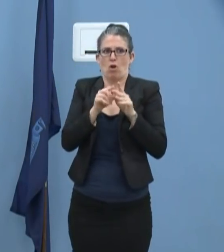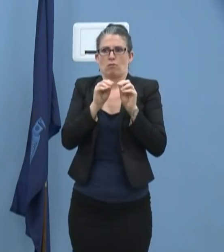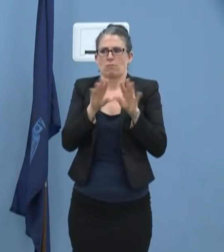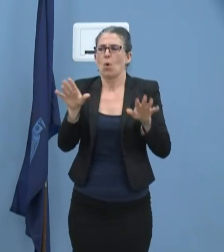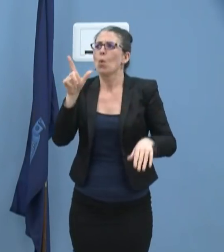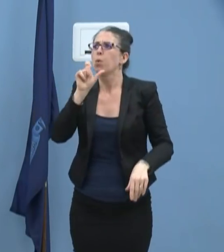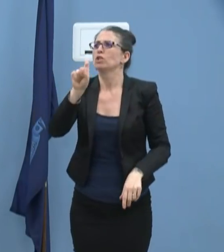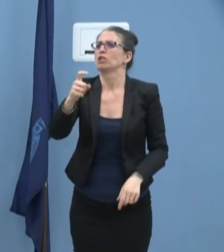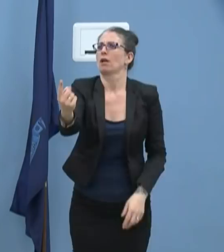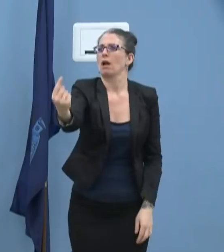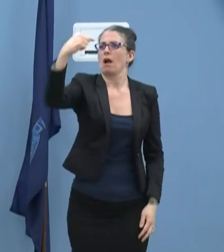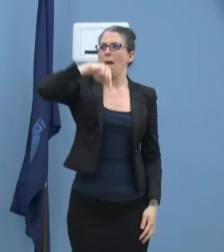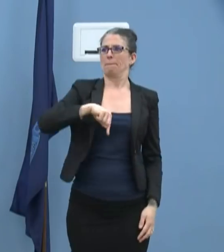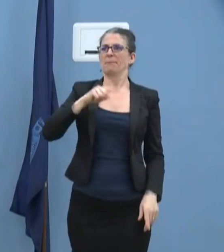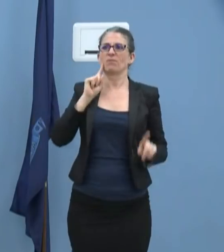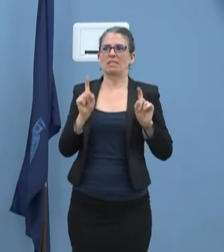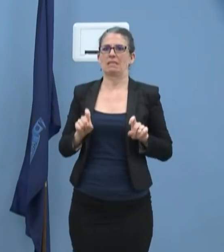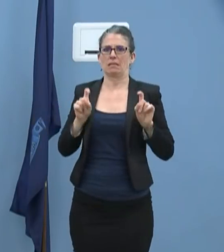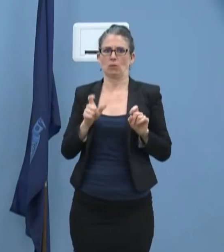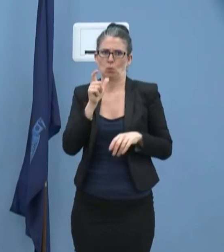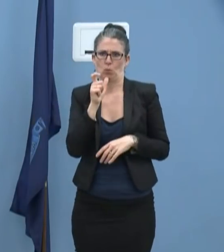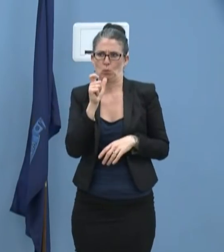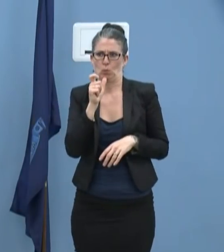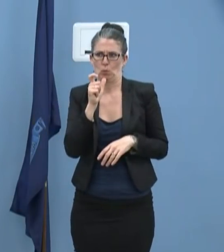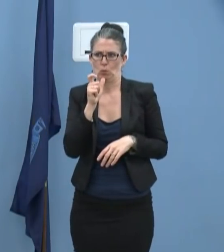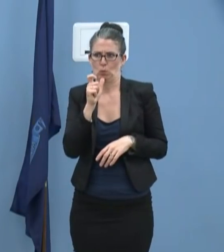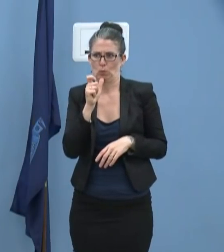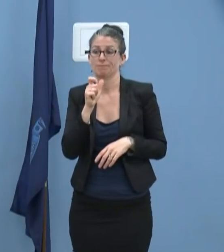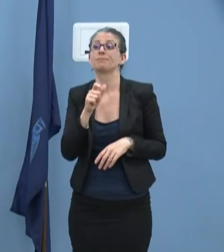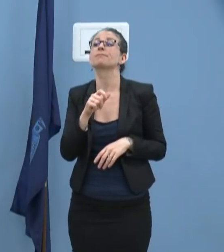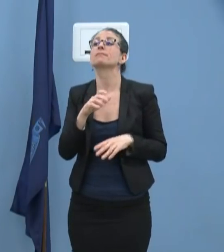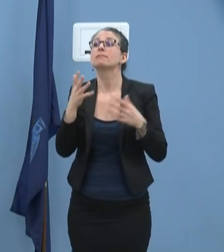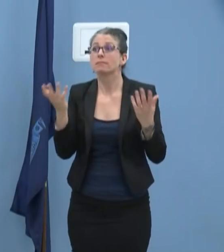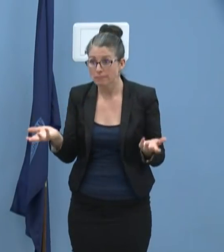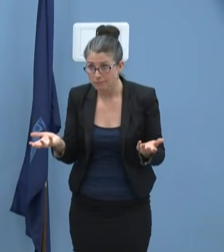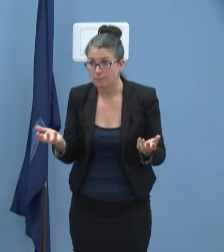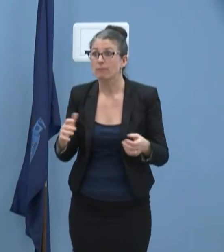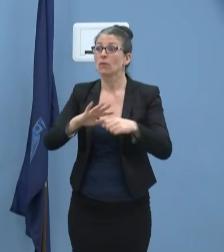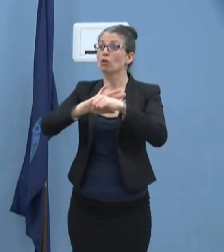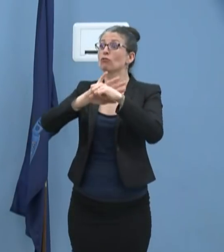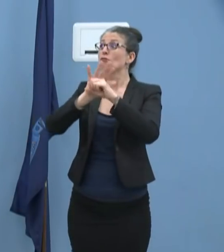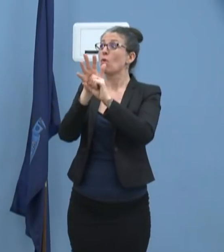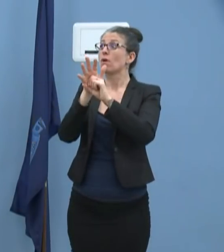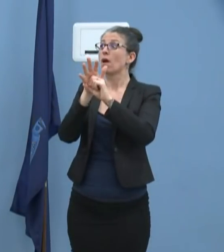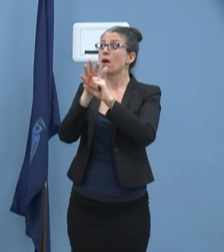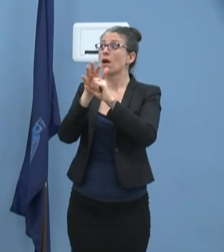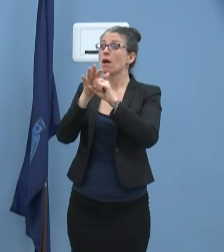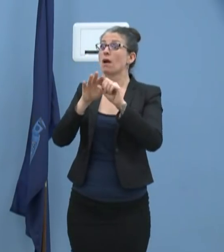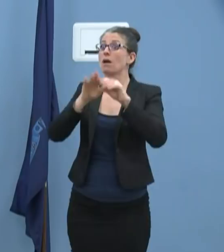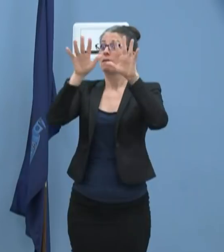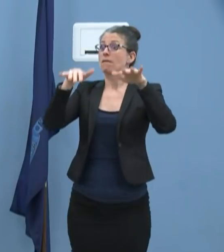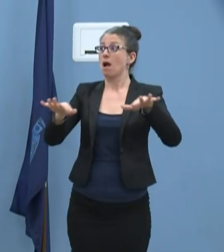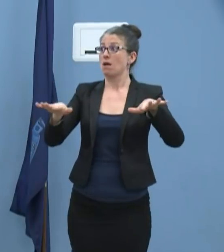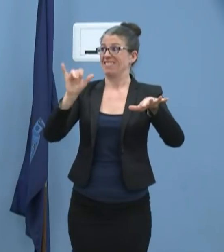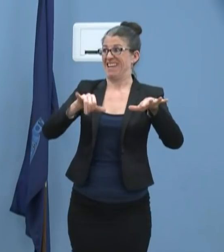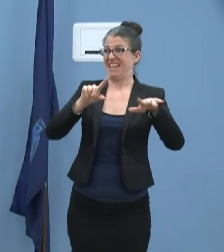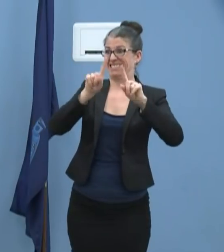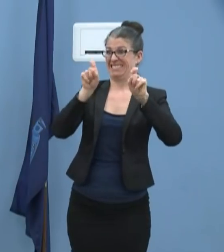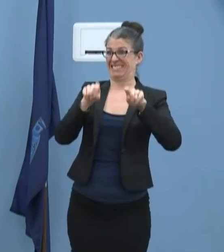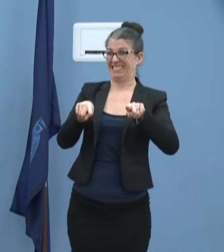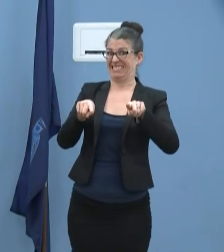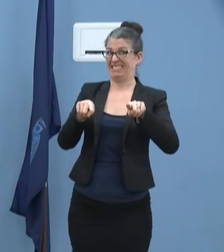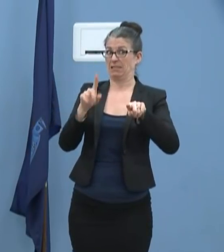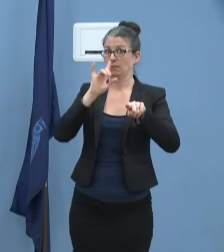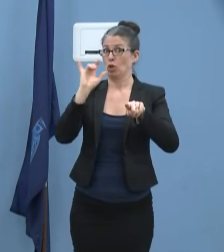about the coronavirus test is a few things. One is something that we've discussed at length, which is ensuring that